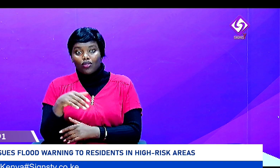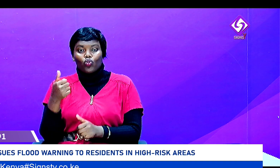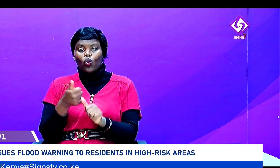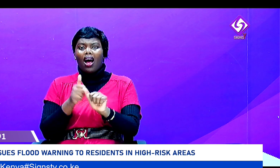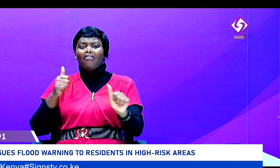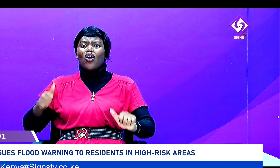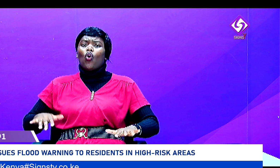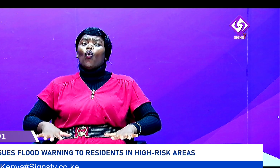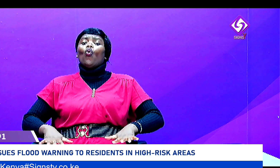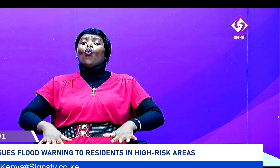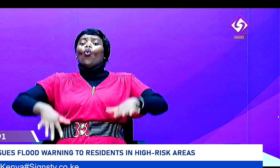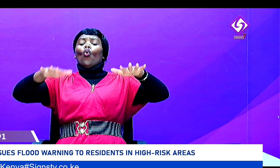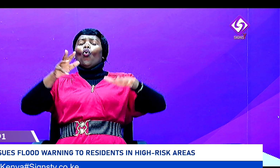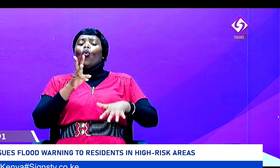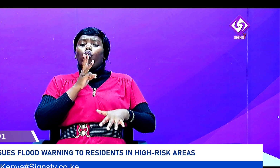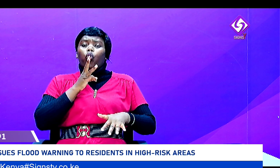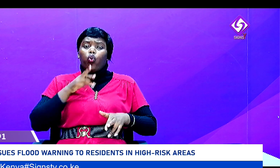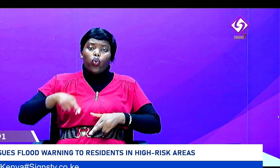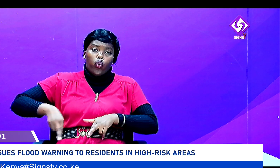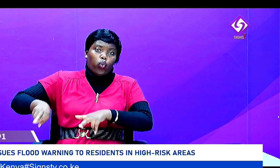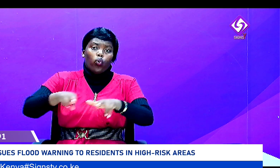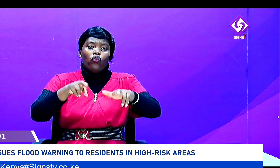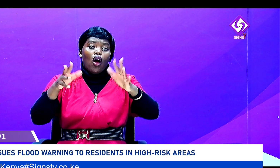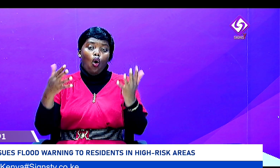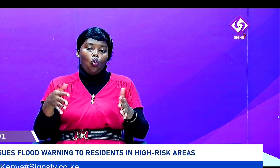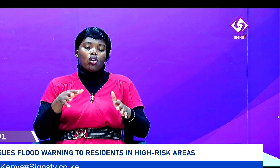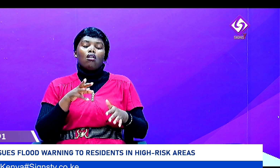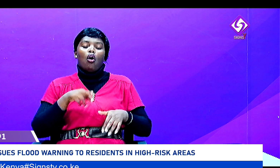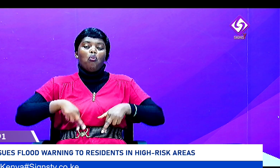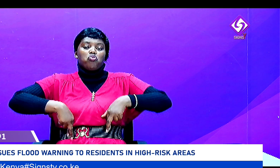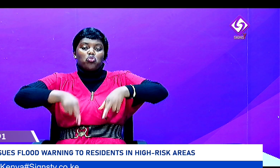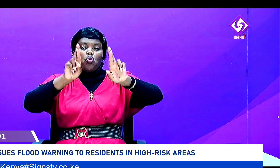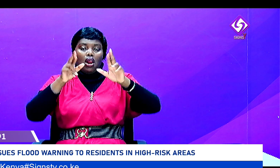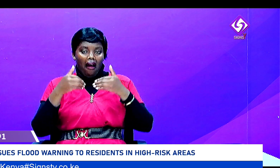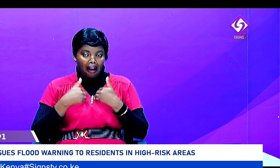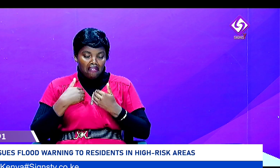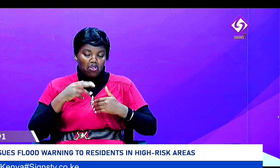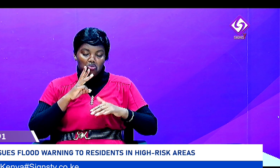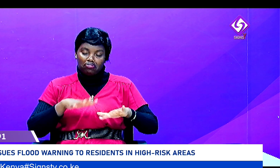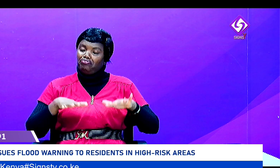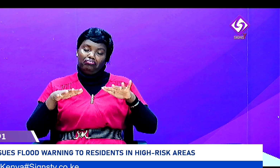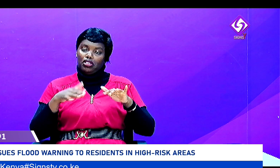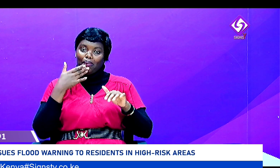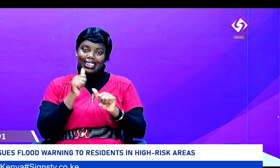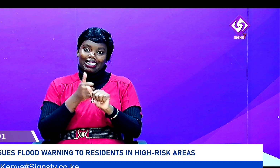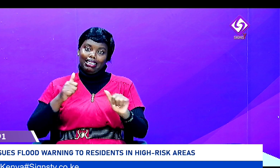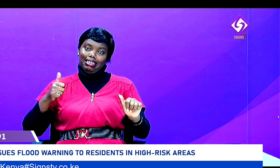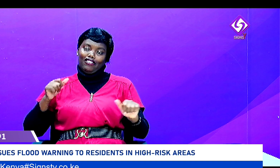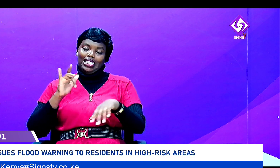potential rescue and evacuation operation. The CS emphasized the importance of relocating to safer grounds and